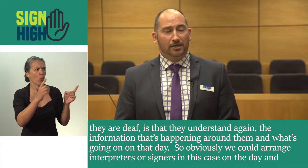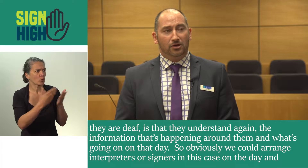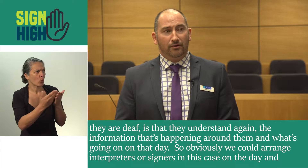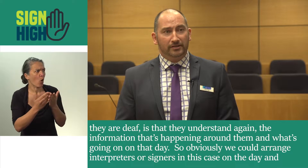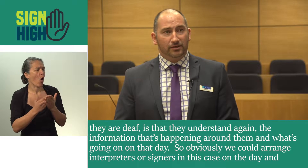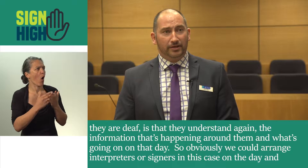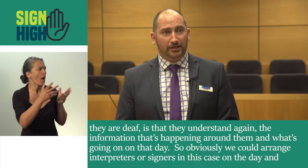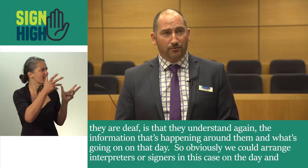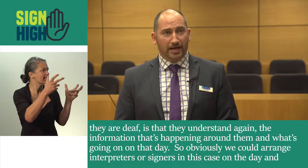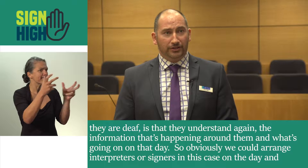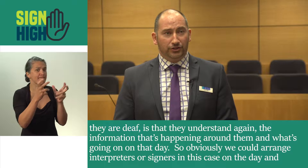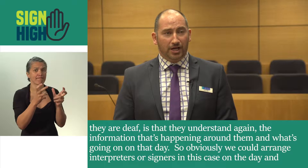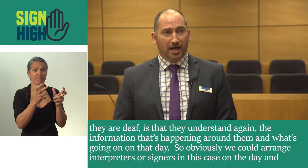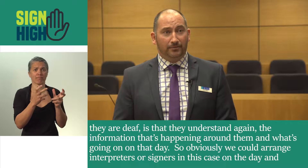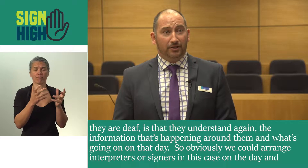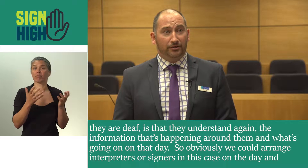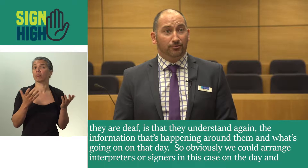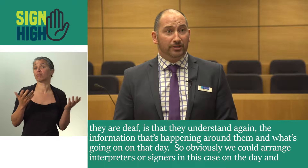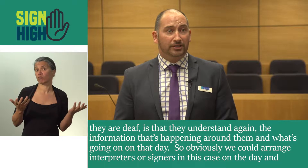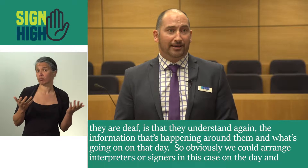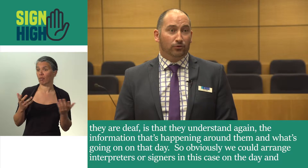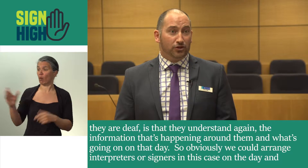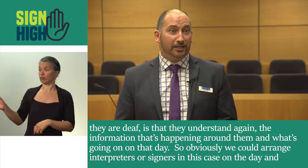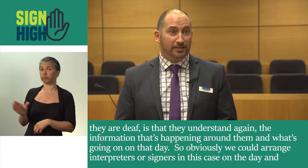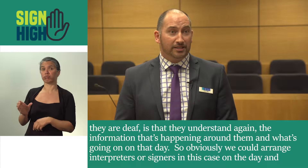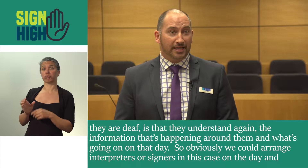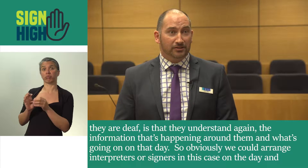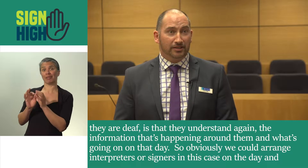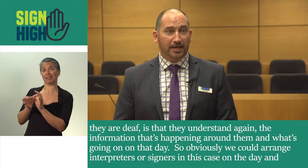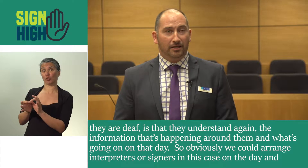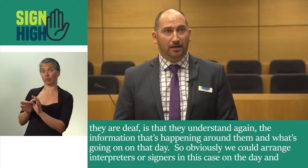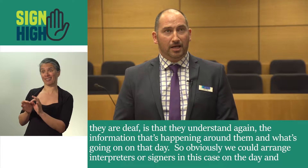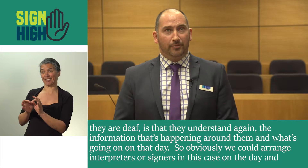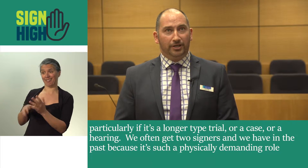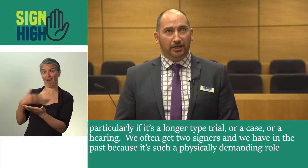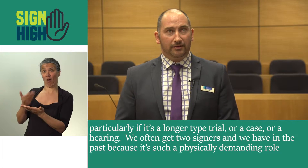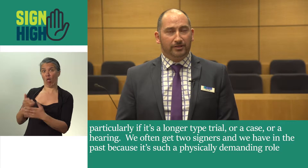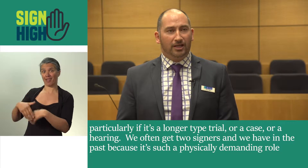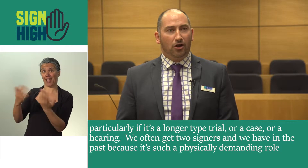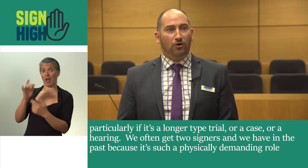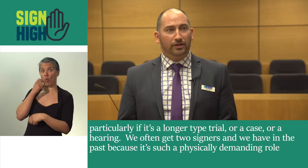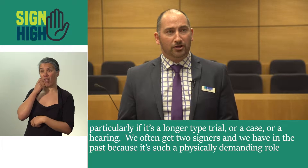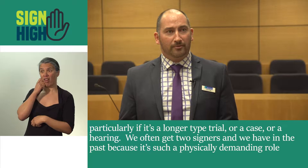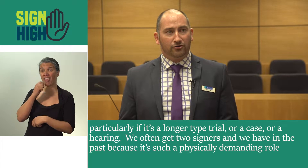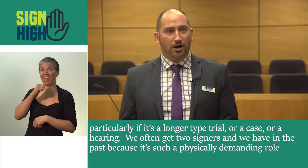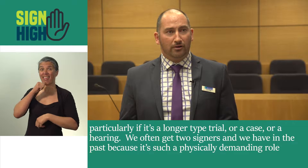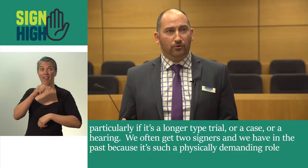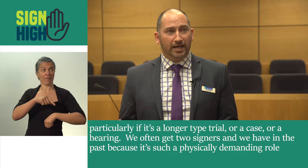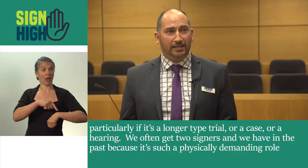So obviously we could arrange interpreters or signers in this case on the day, and particularly if it's a longer type trial or a case